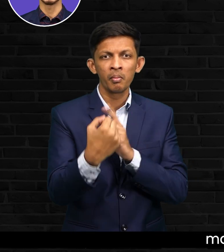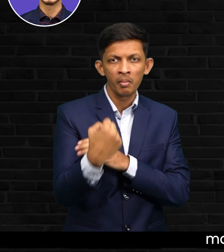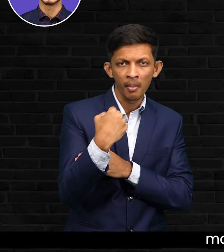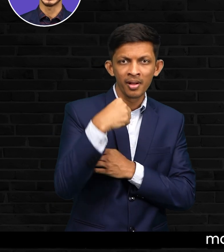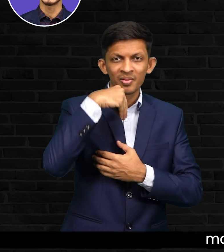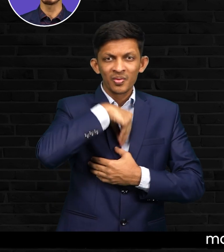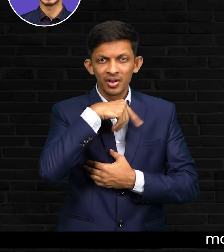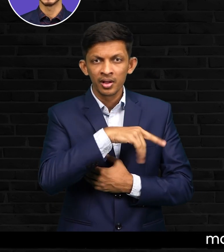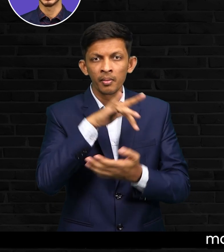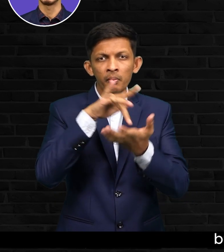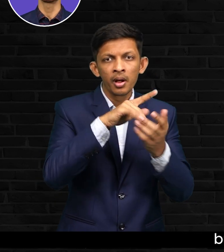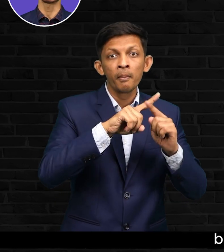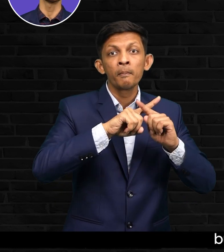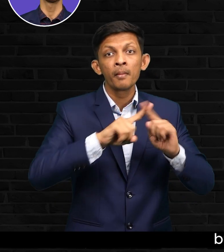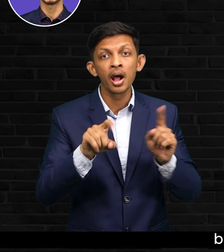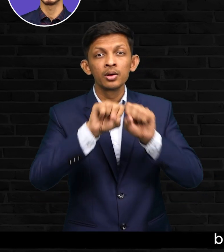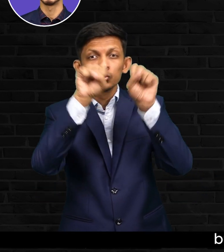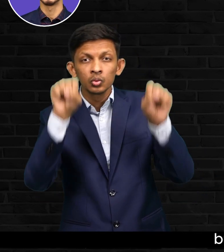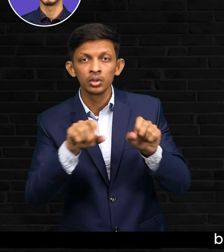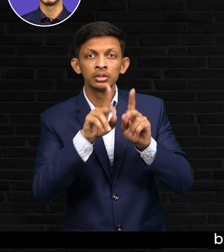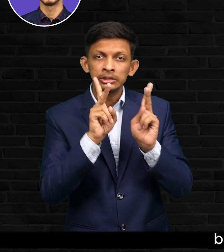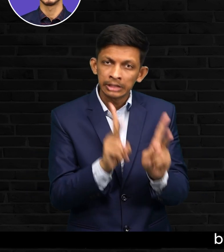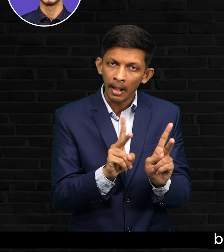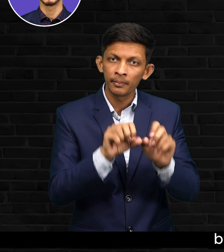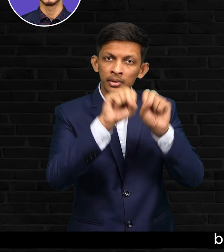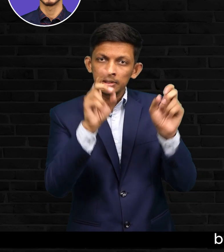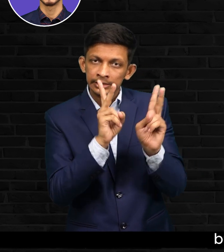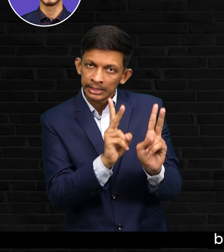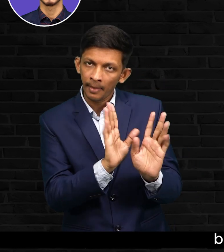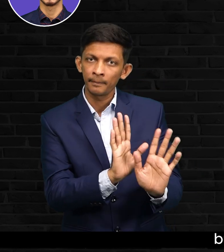it a dynamic but stable system.